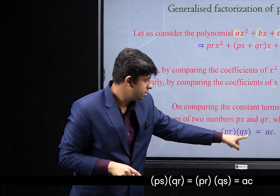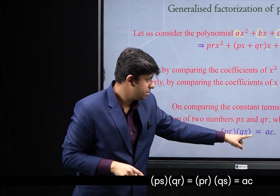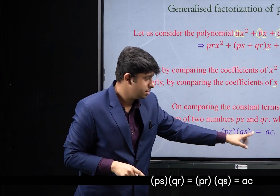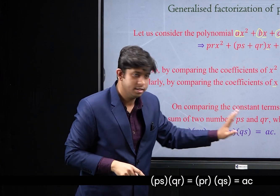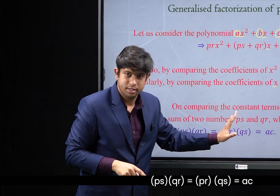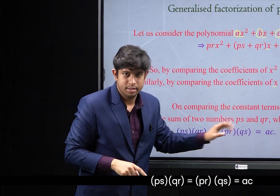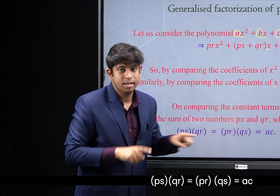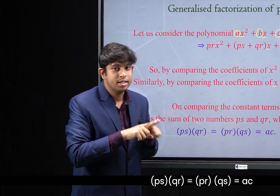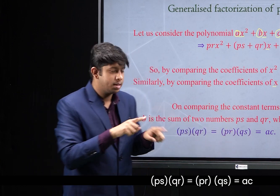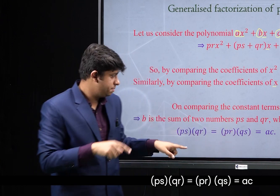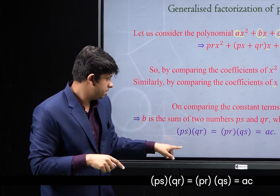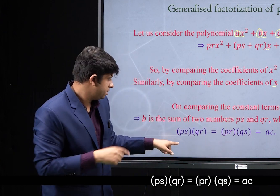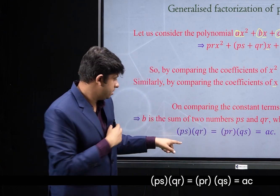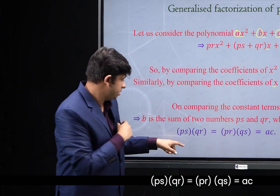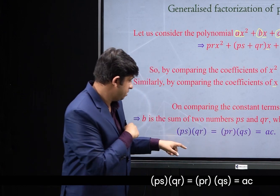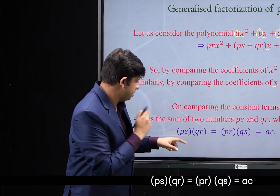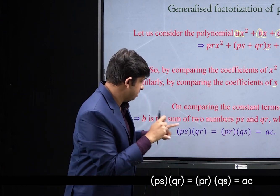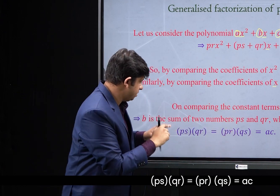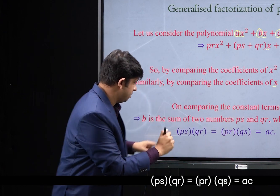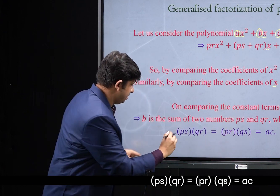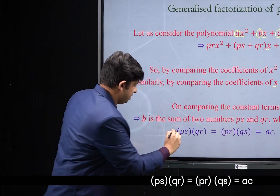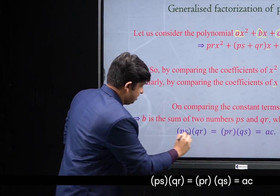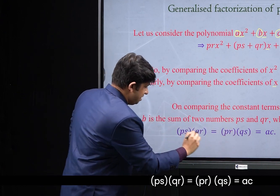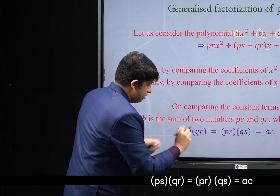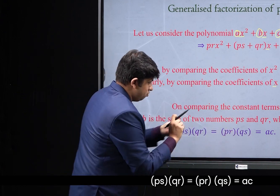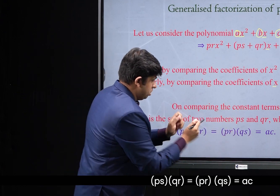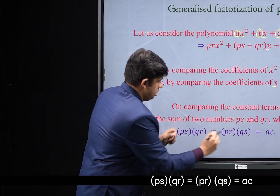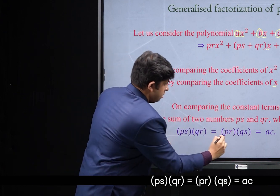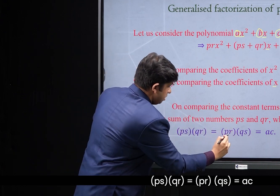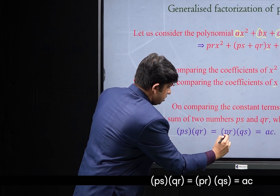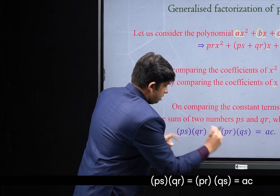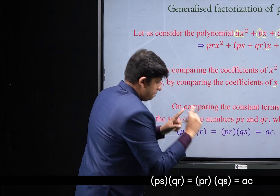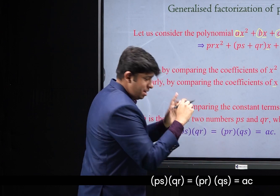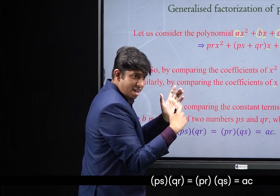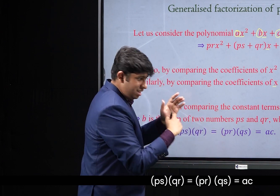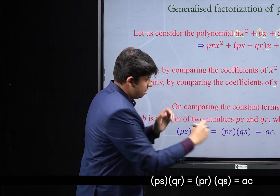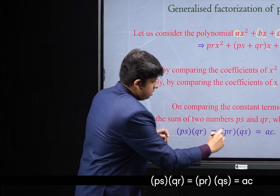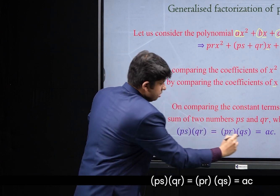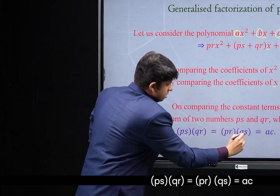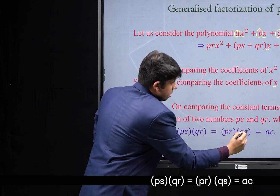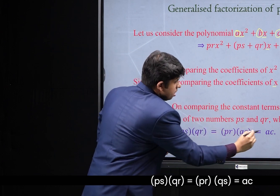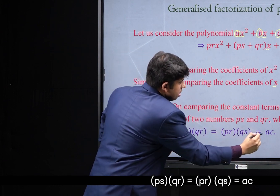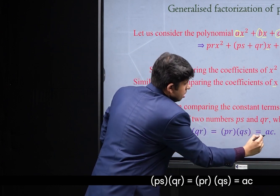into Q into R is equal to PR into Q into S, which is equal to A into C.